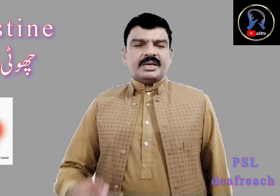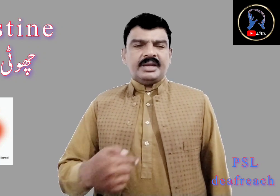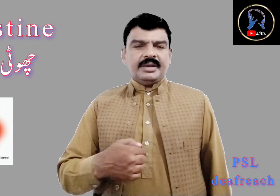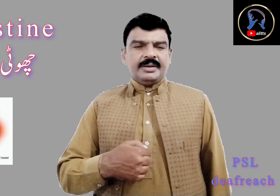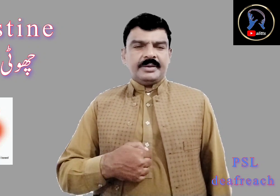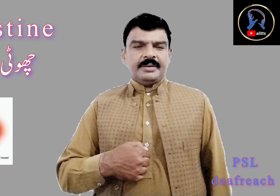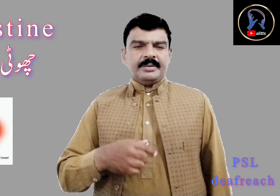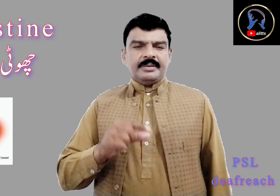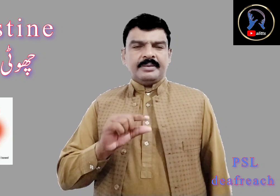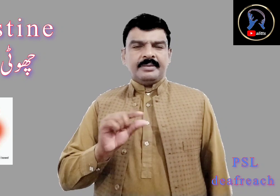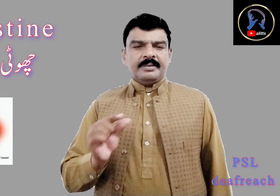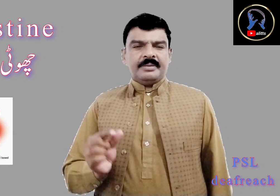intestine,